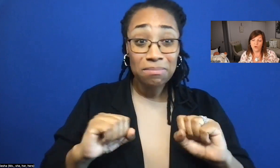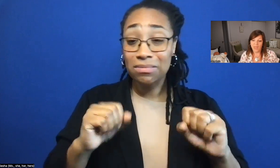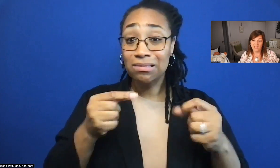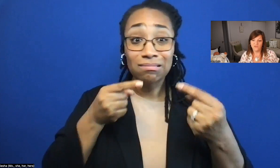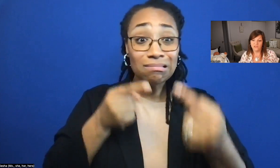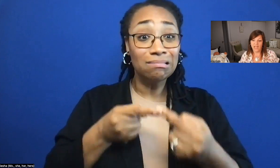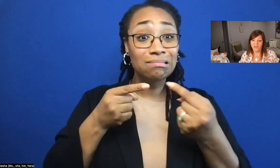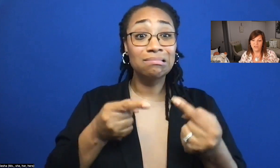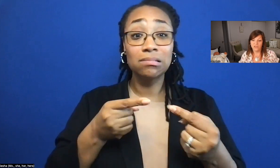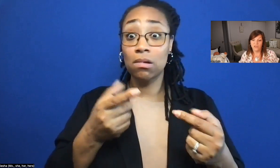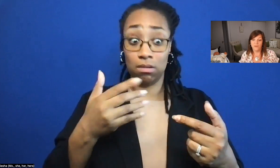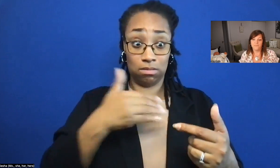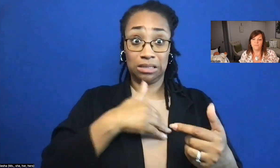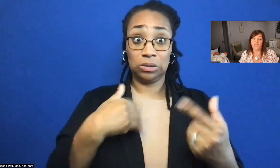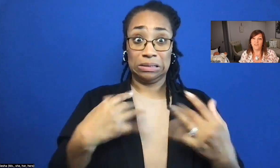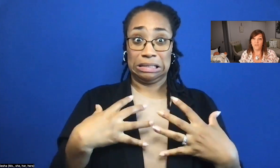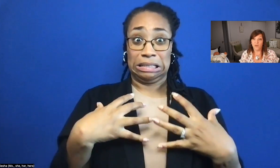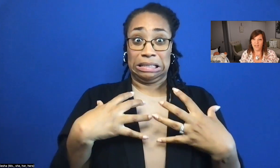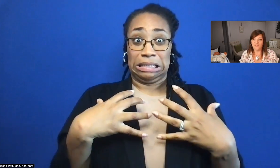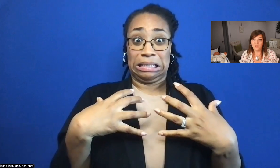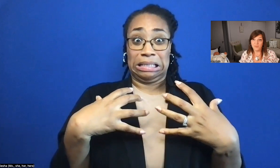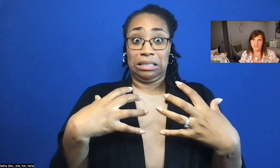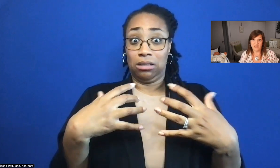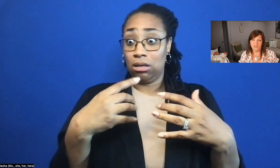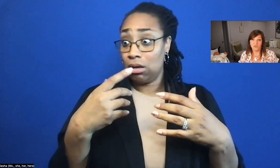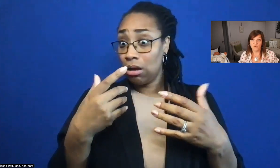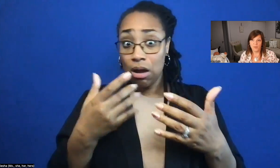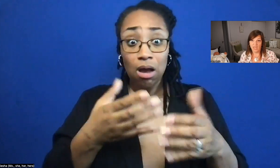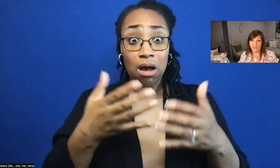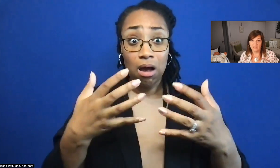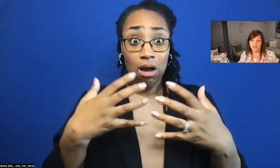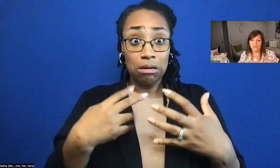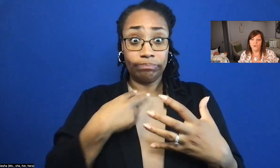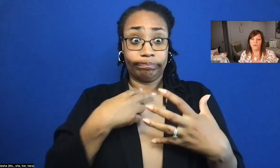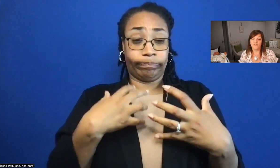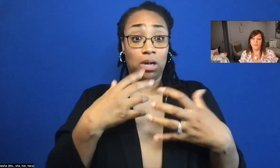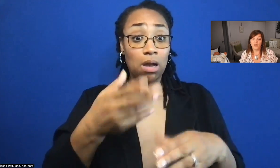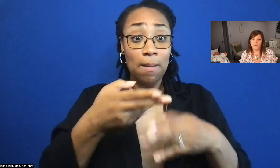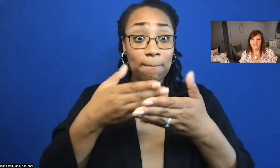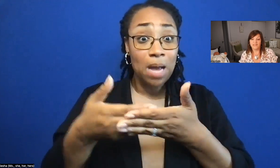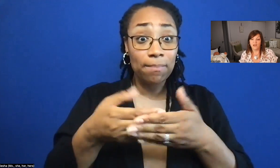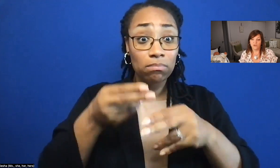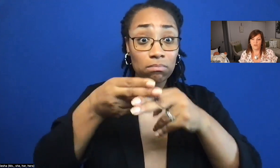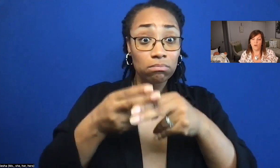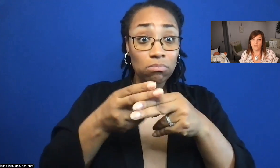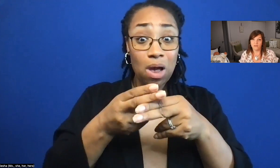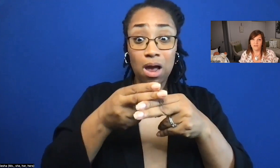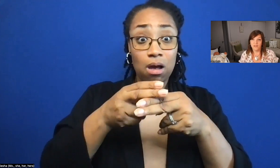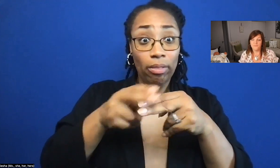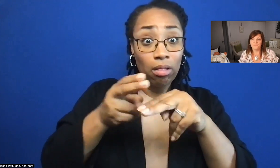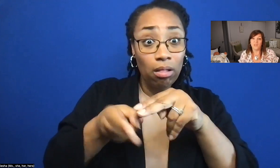or painful latch, if you have nipple damage or pain, or if pumping is not going